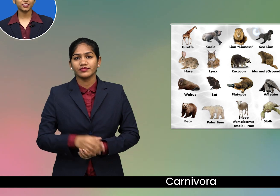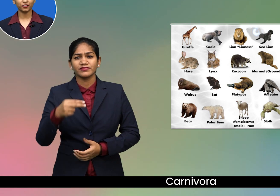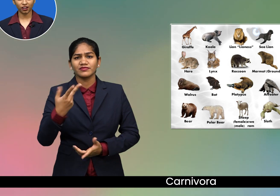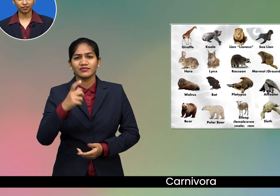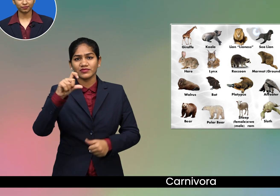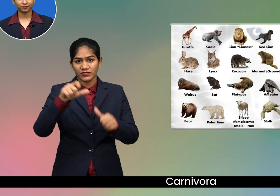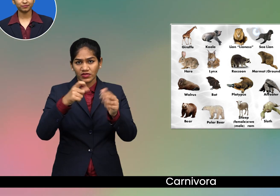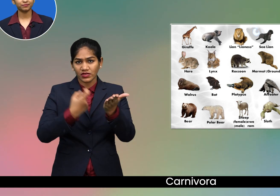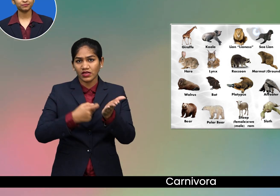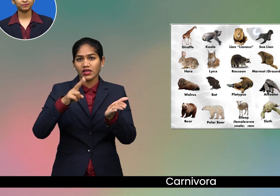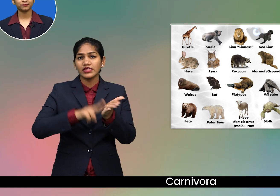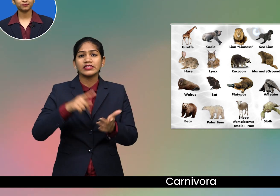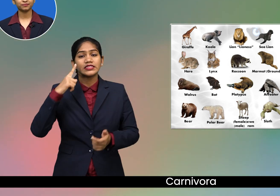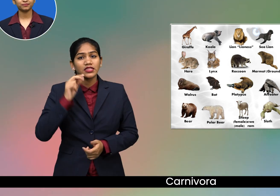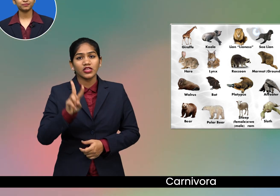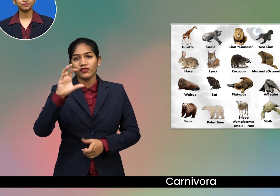Carnivora.